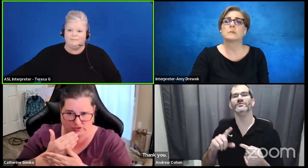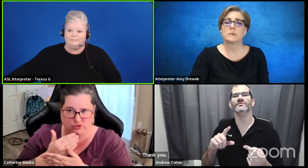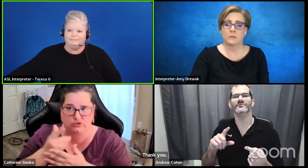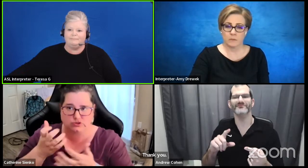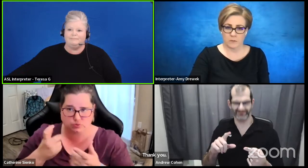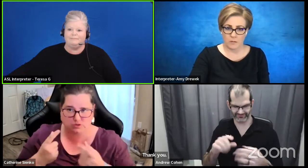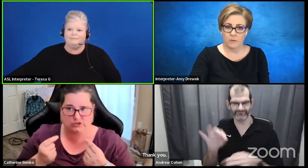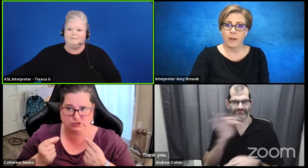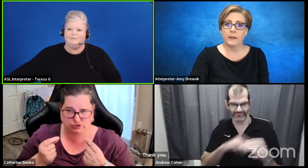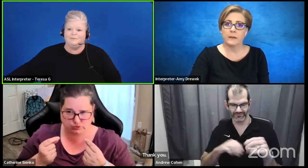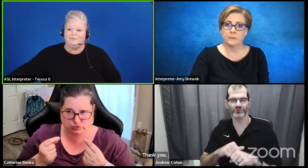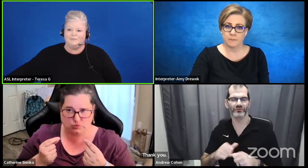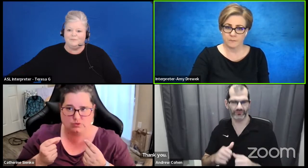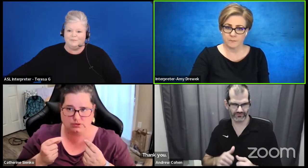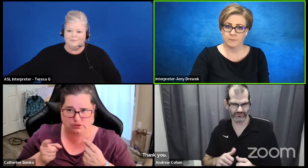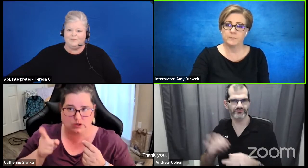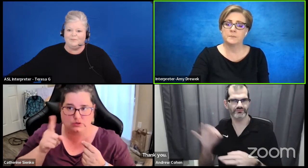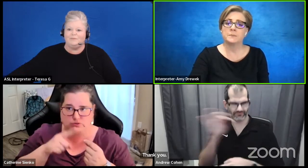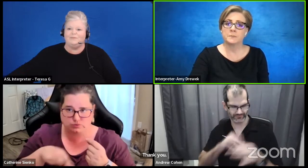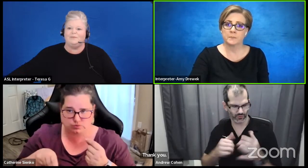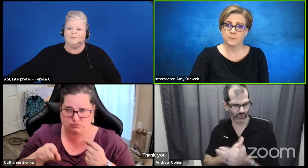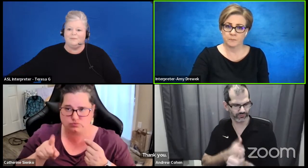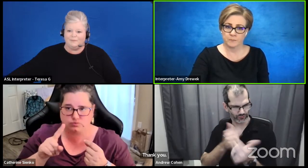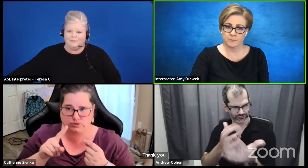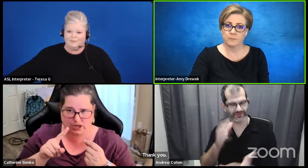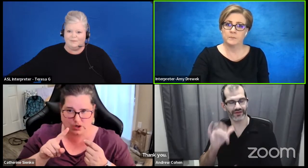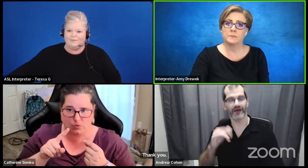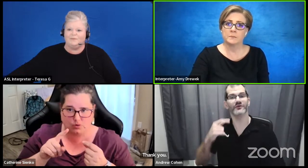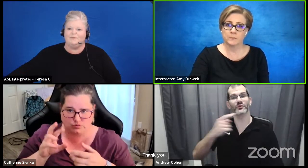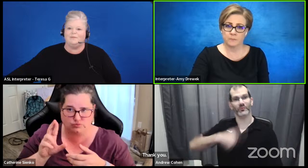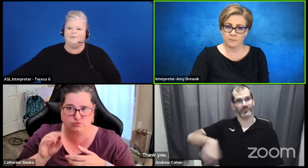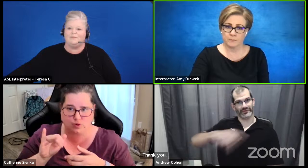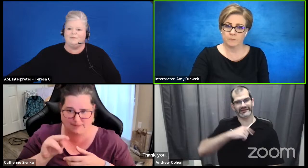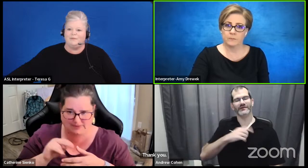motion. Okay.